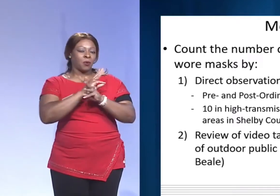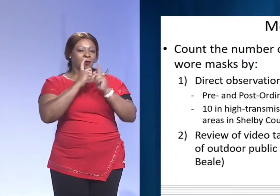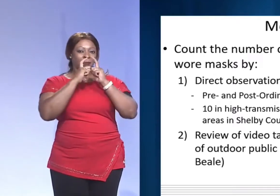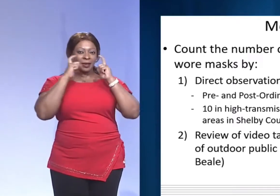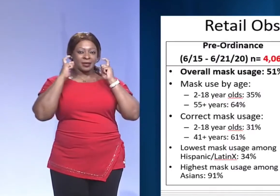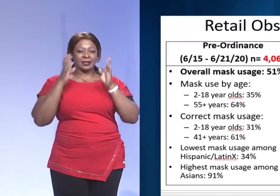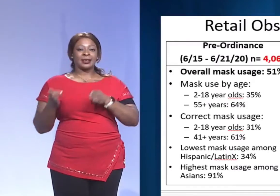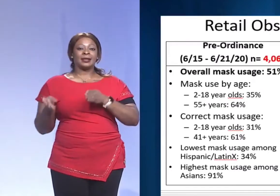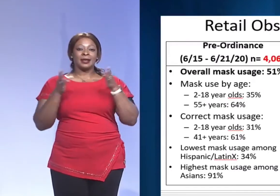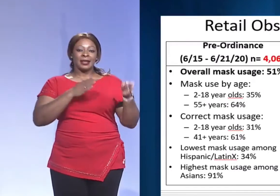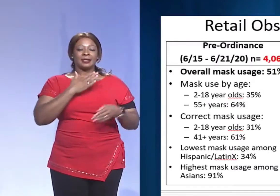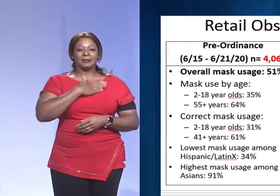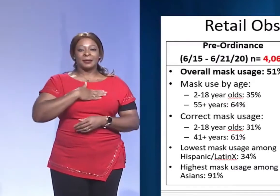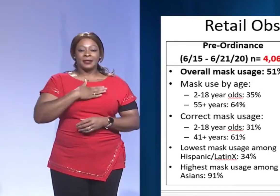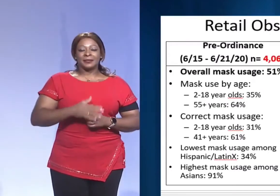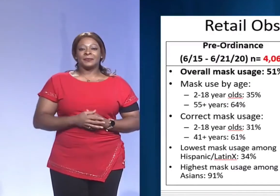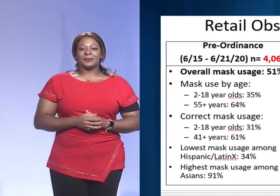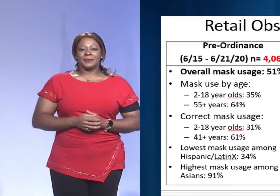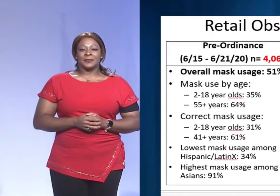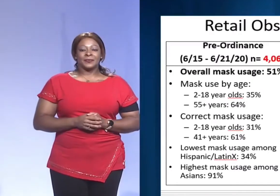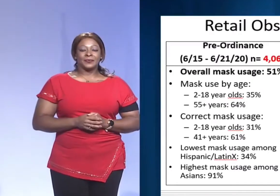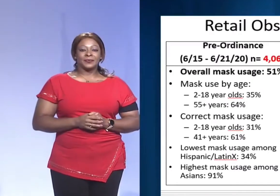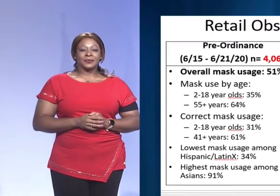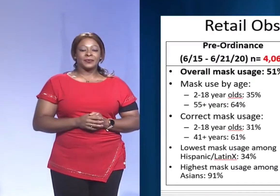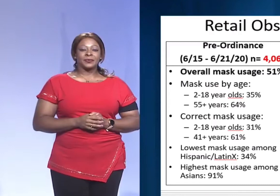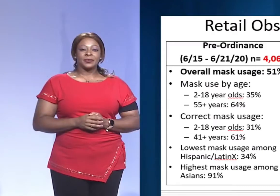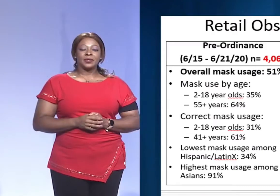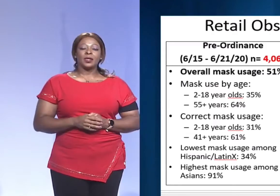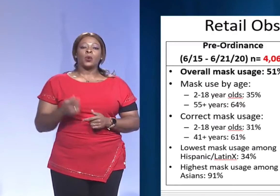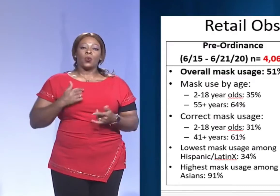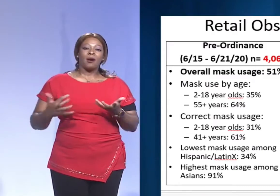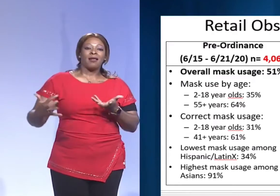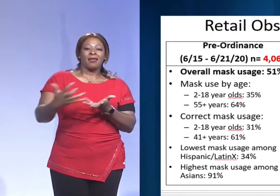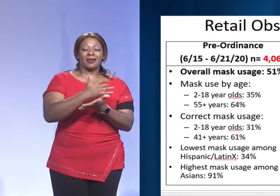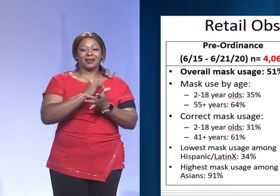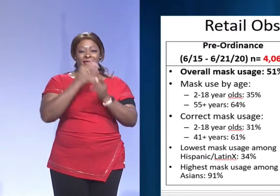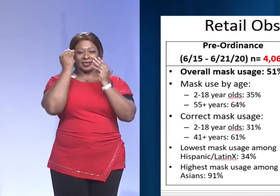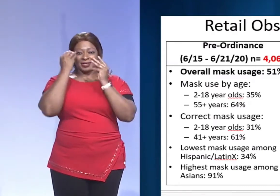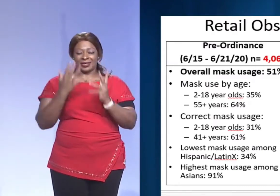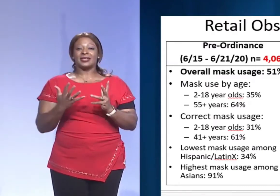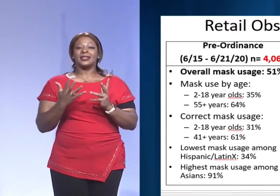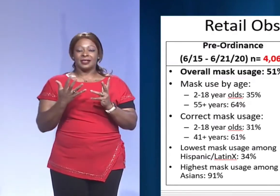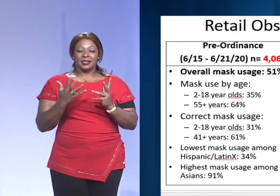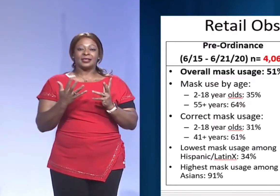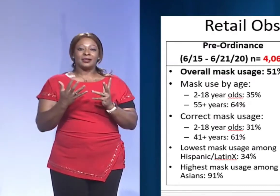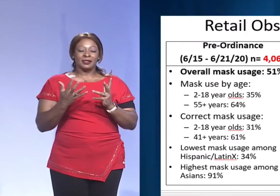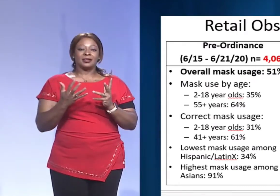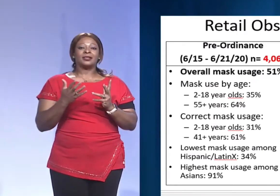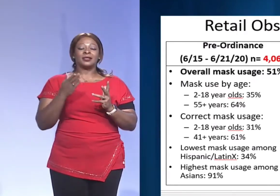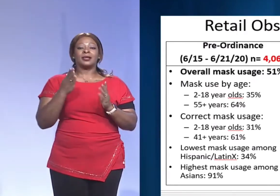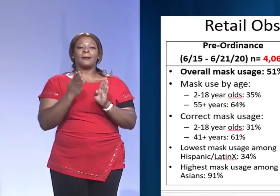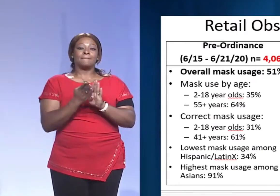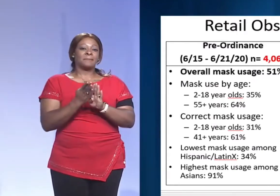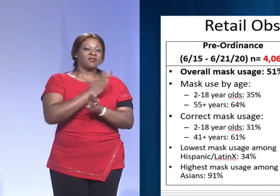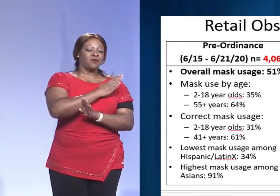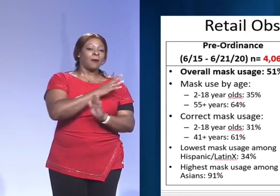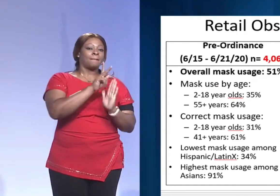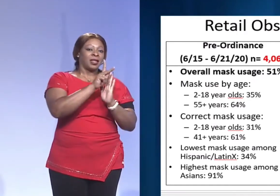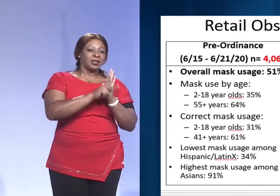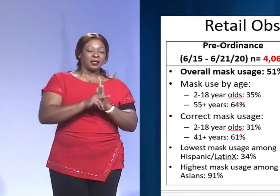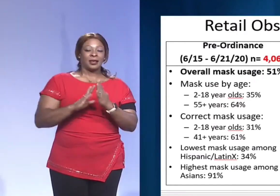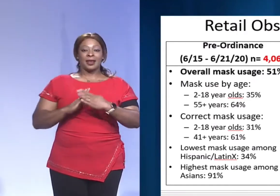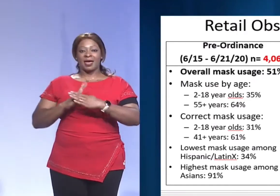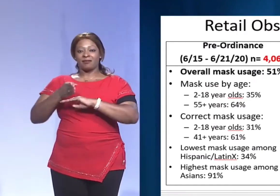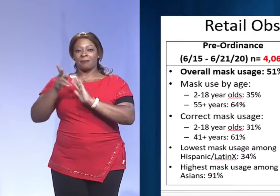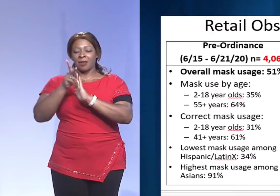Next slide, please. So we collected data pre-policy and post-policy, which was the mask